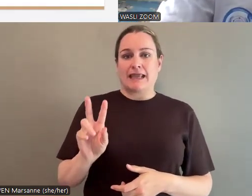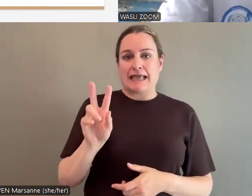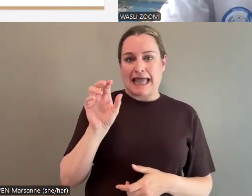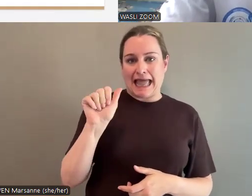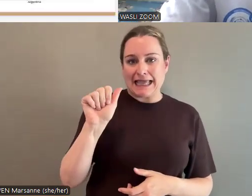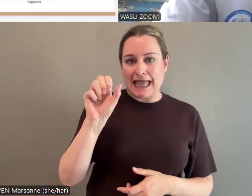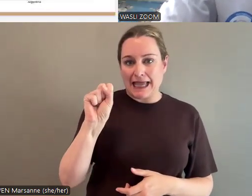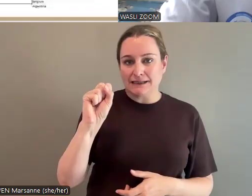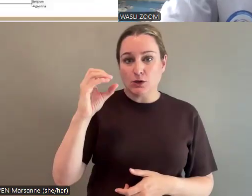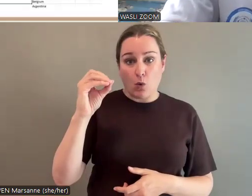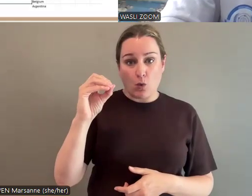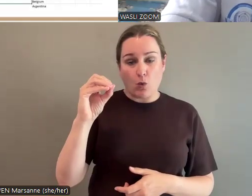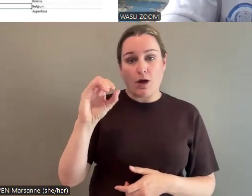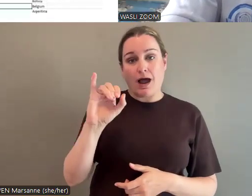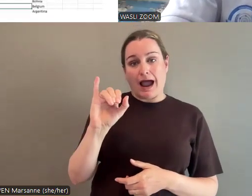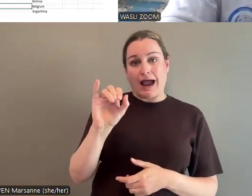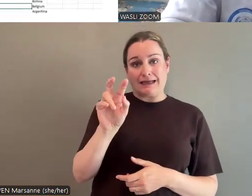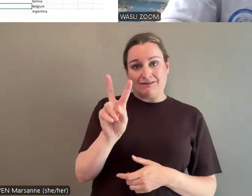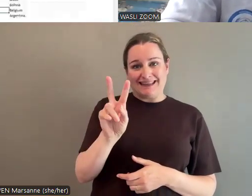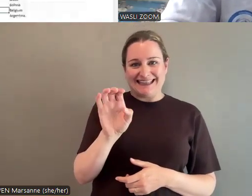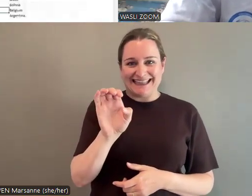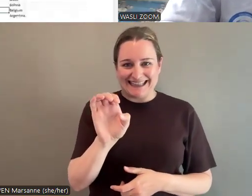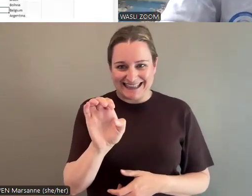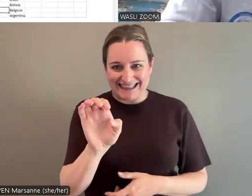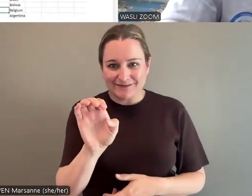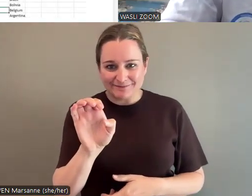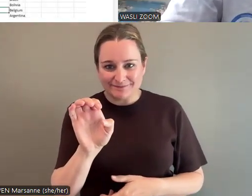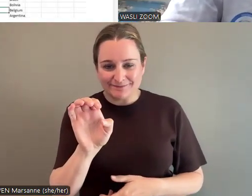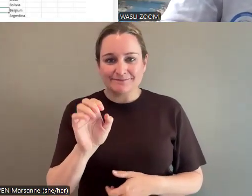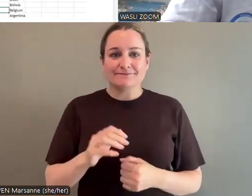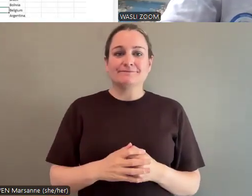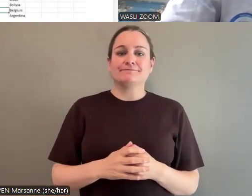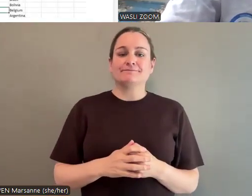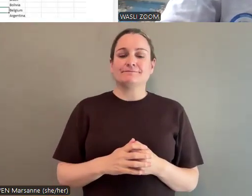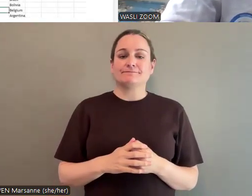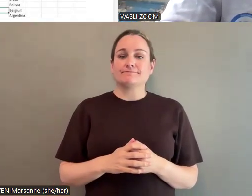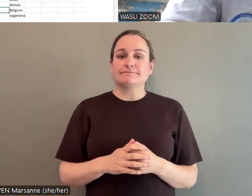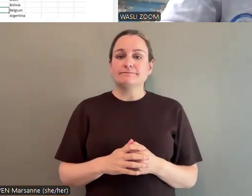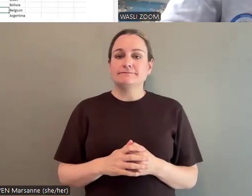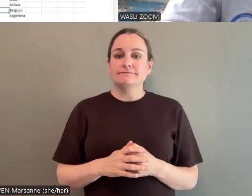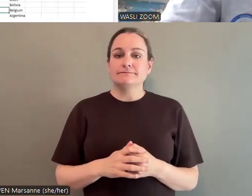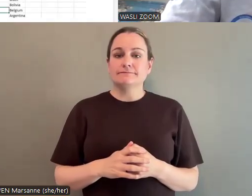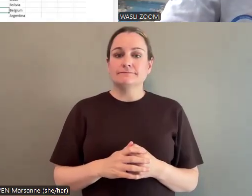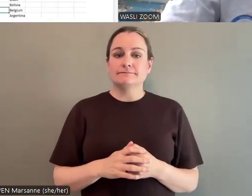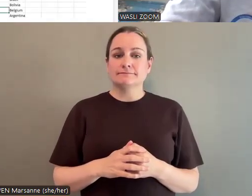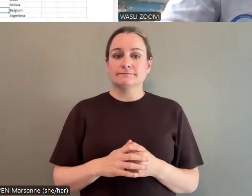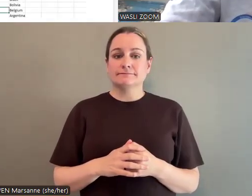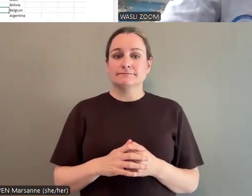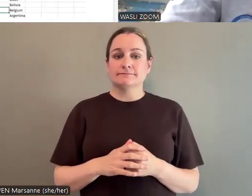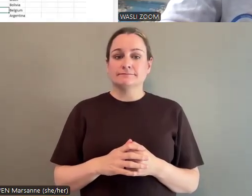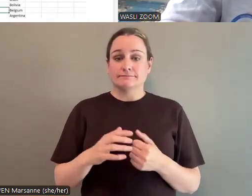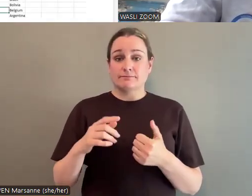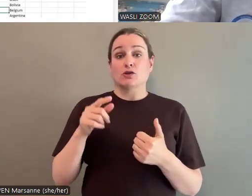the Interpreters of Venezuela. We have in the number 1 list as those that are in